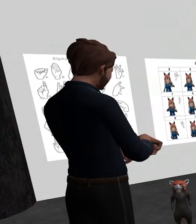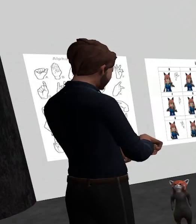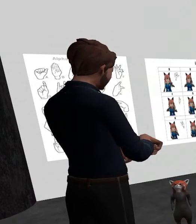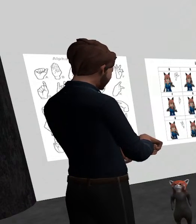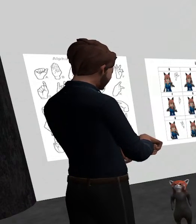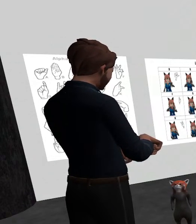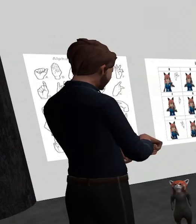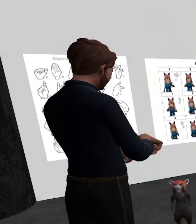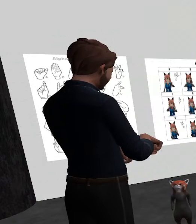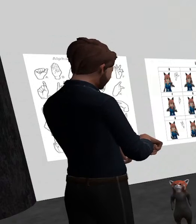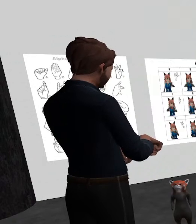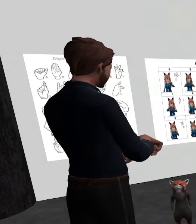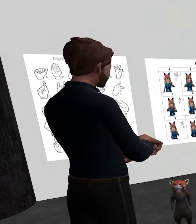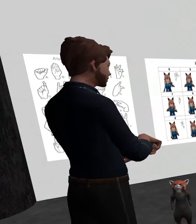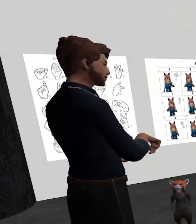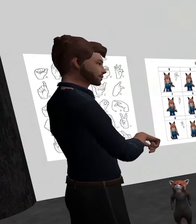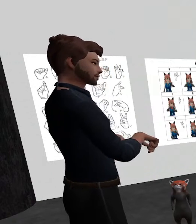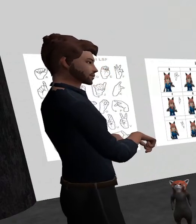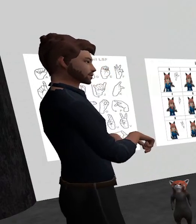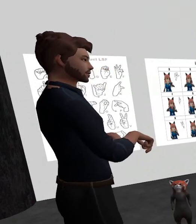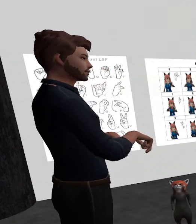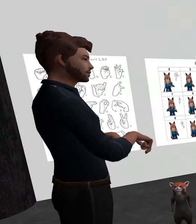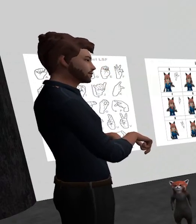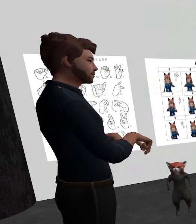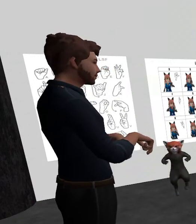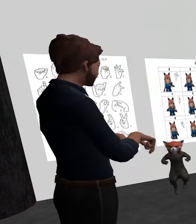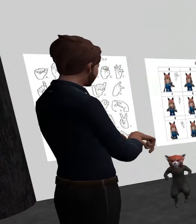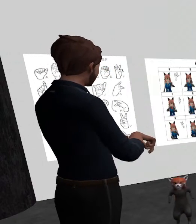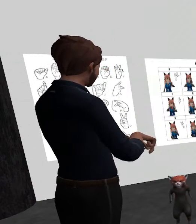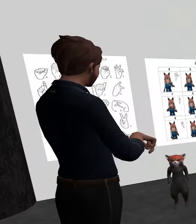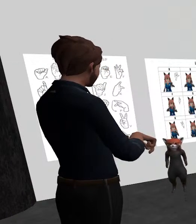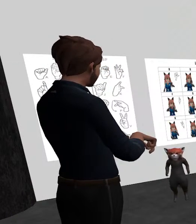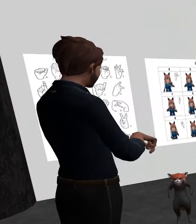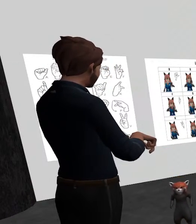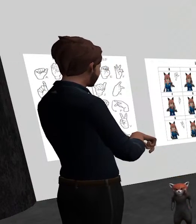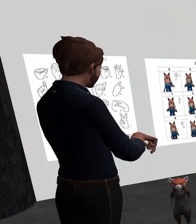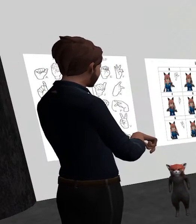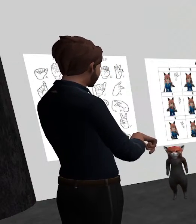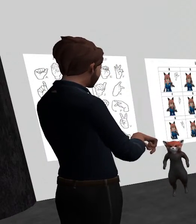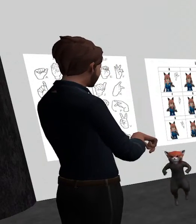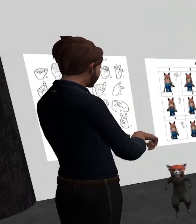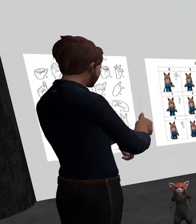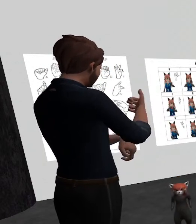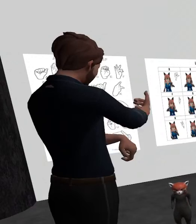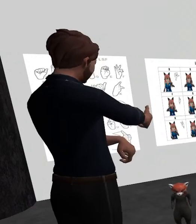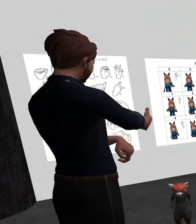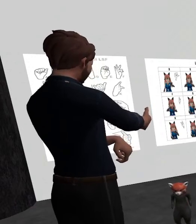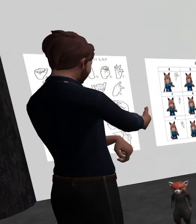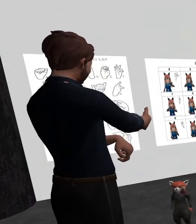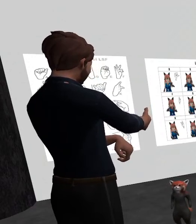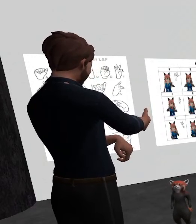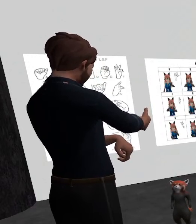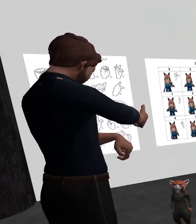Thank you for everything. Okay, I'll go check times for French. See if it fits my schedule.